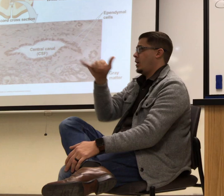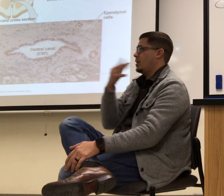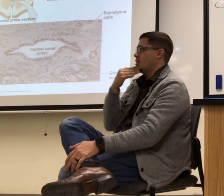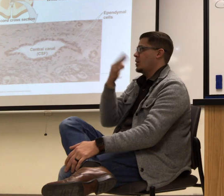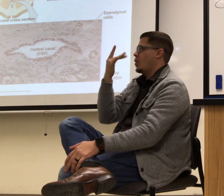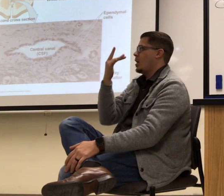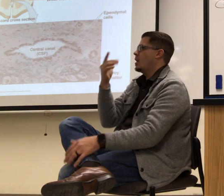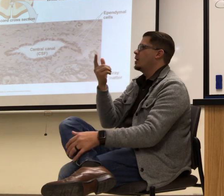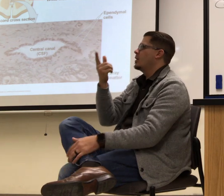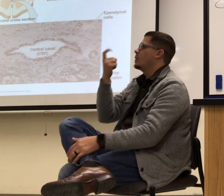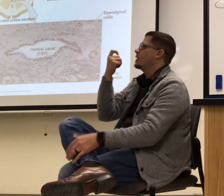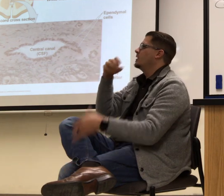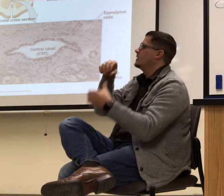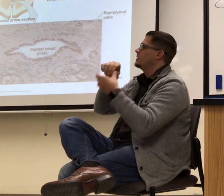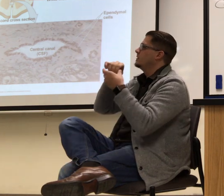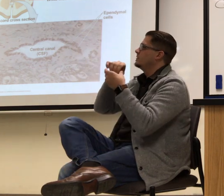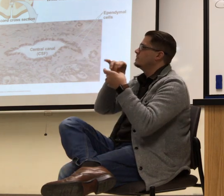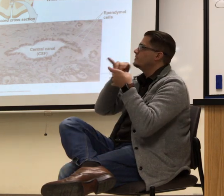mostly